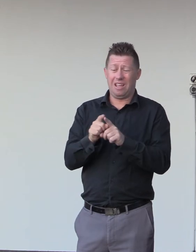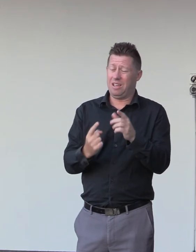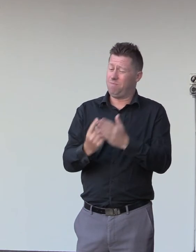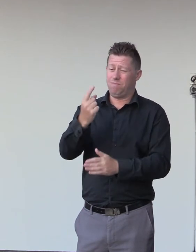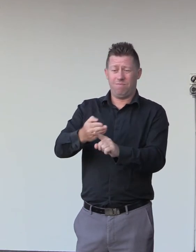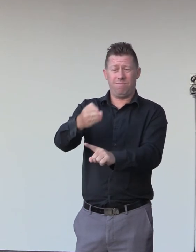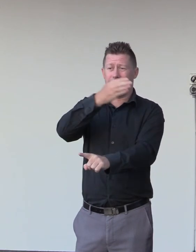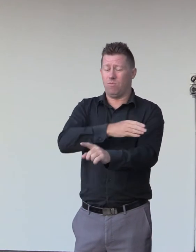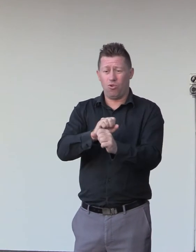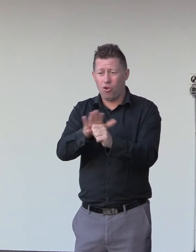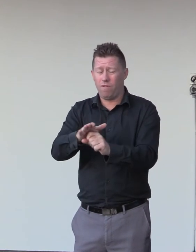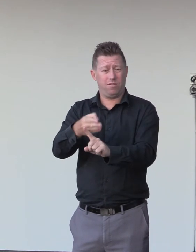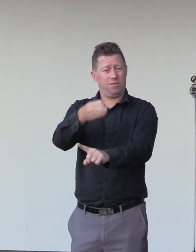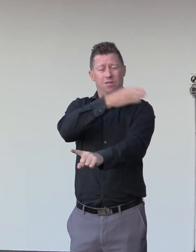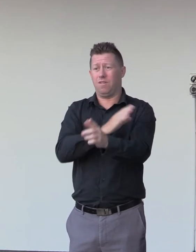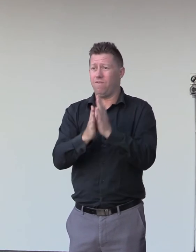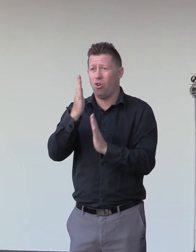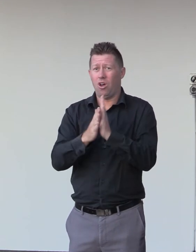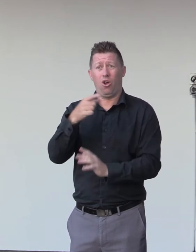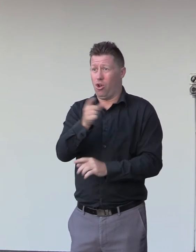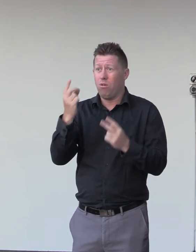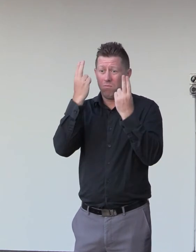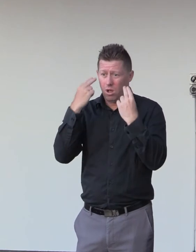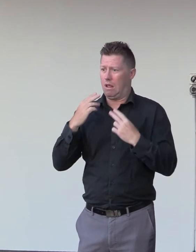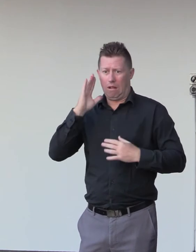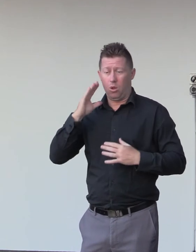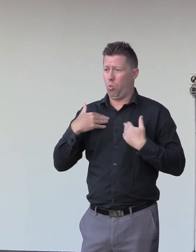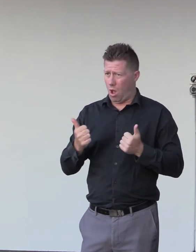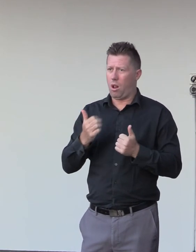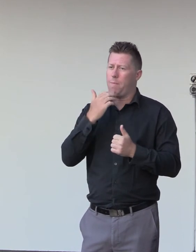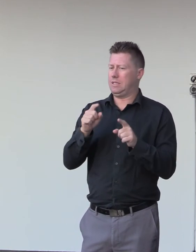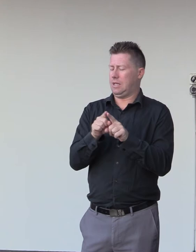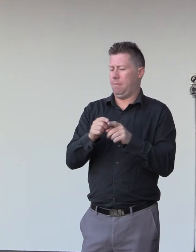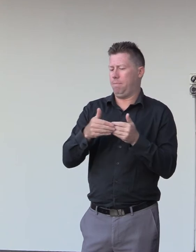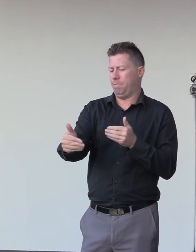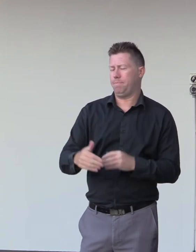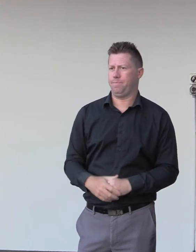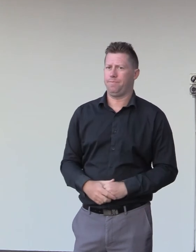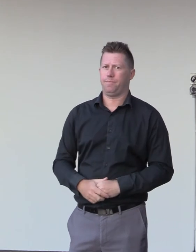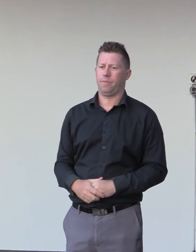emergencies as well. And please stay safe, particularly over this first part of this week.